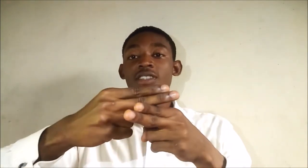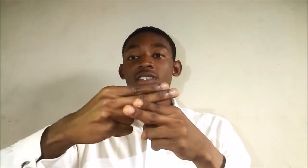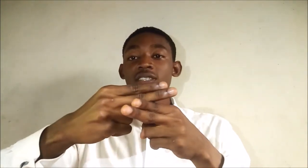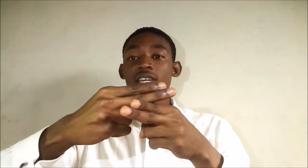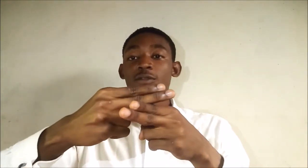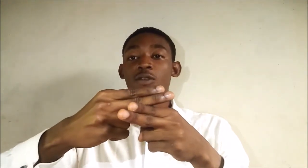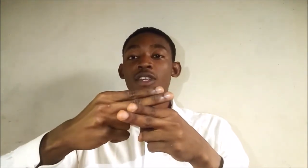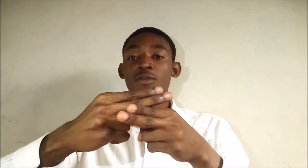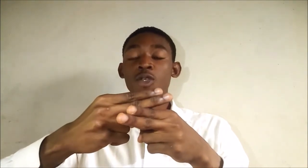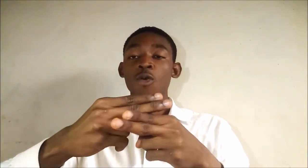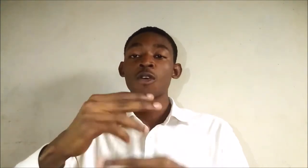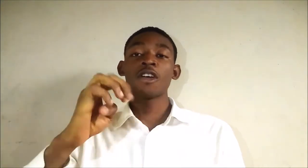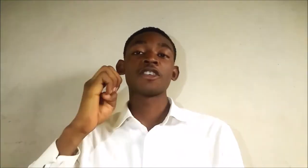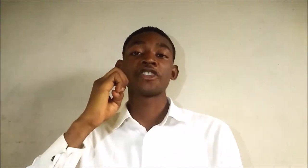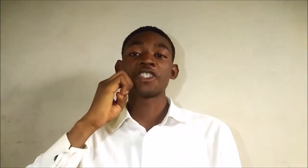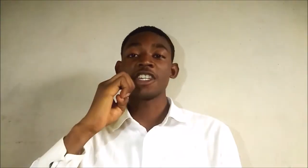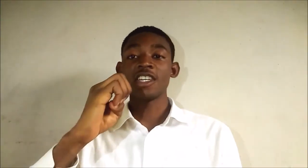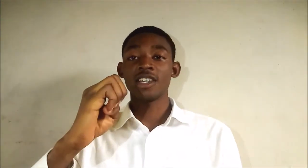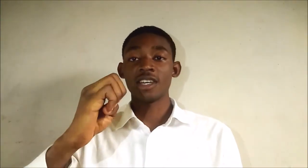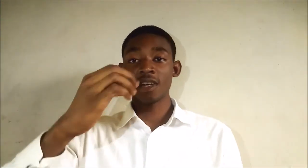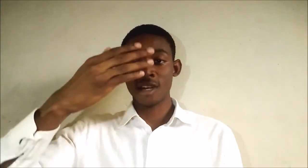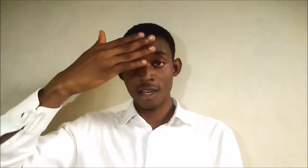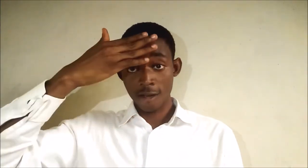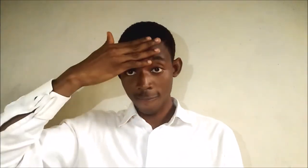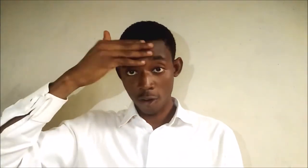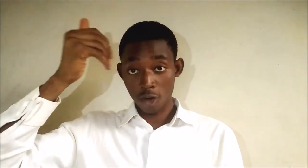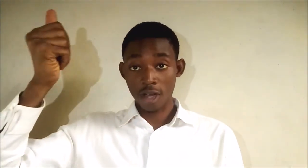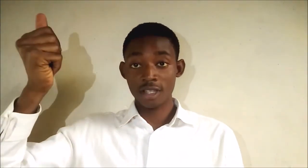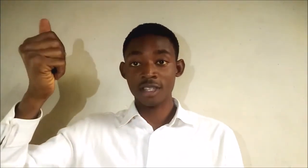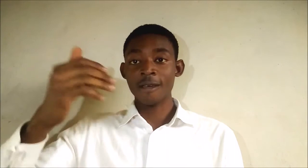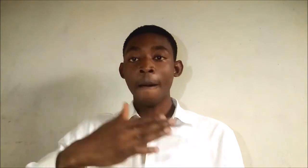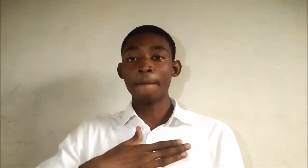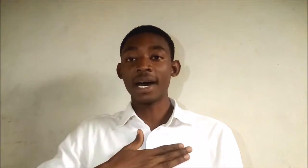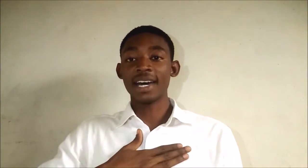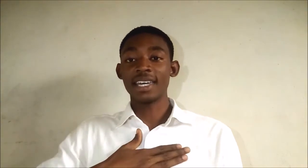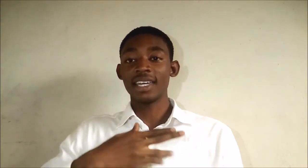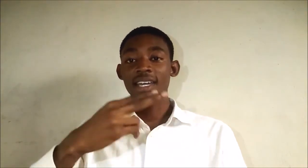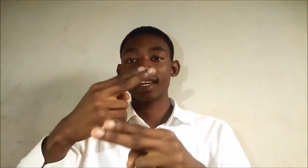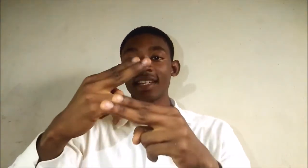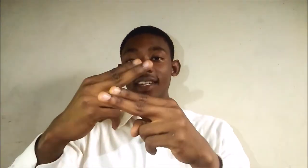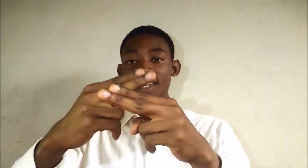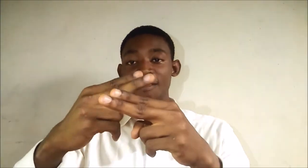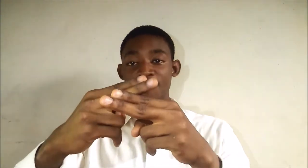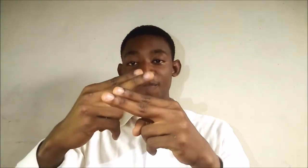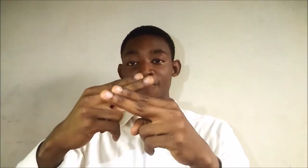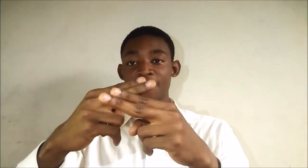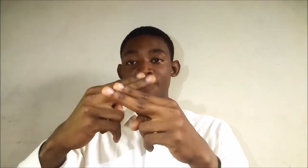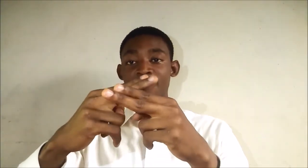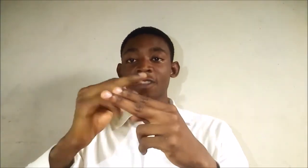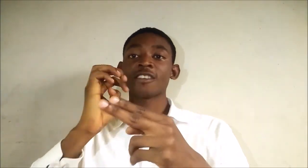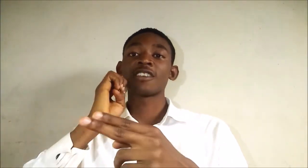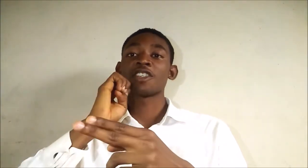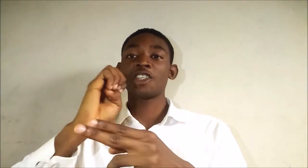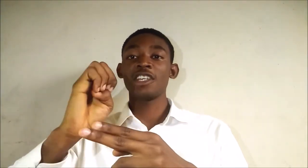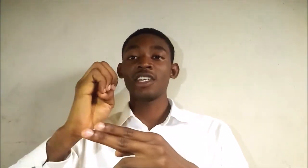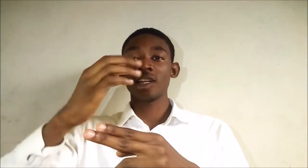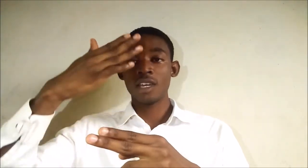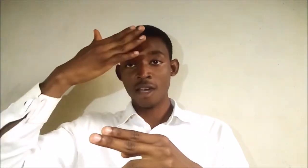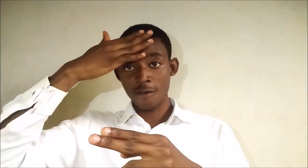sign for name. So she forgot my name. She